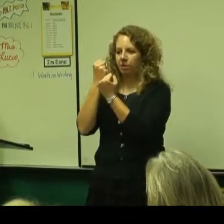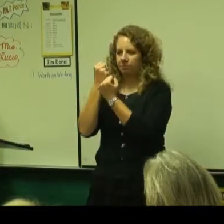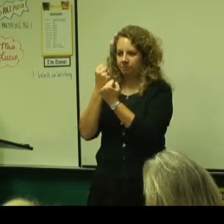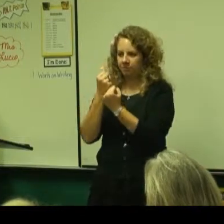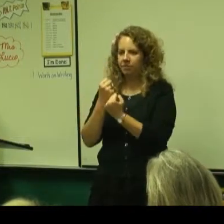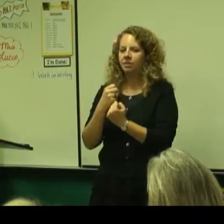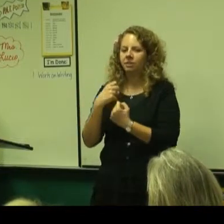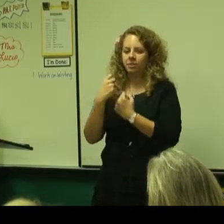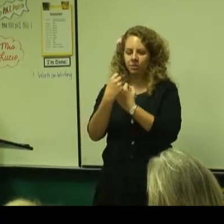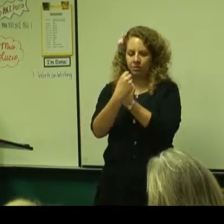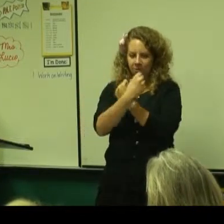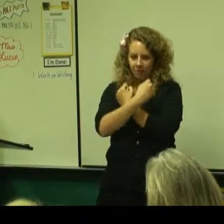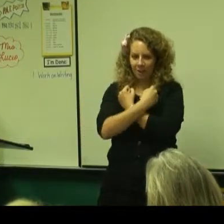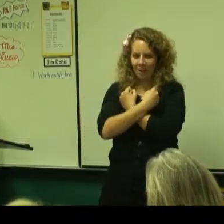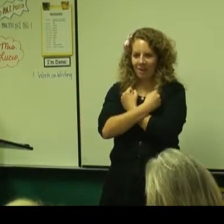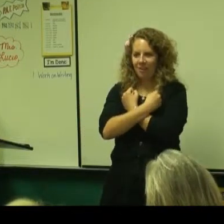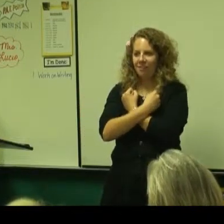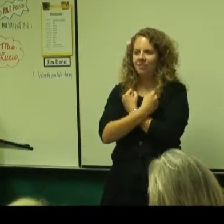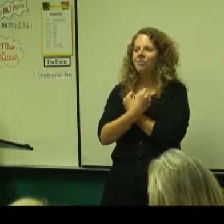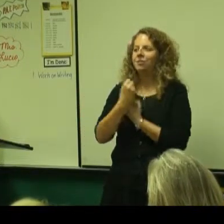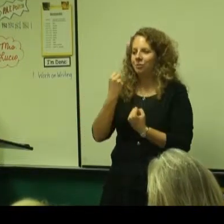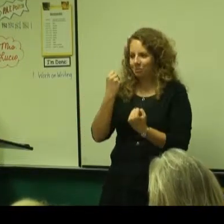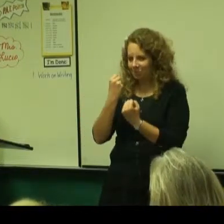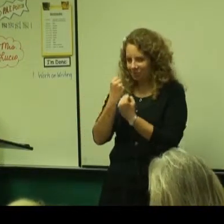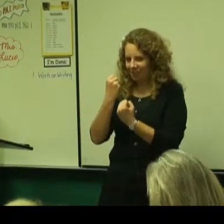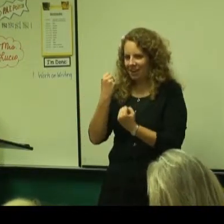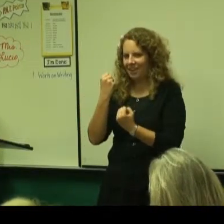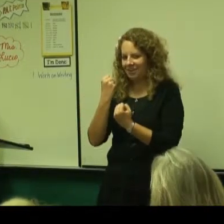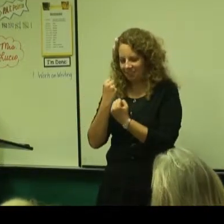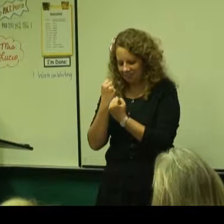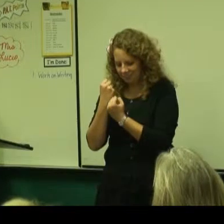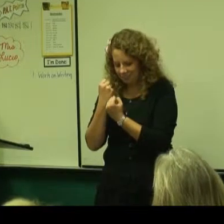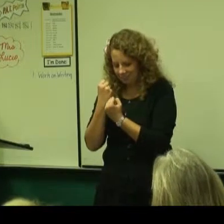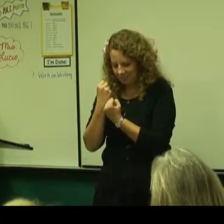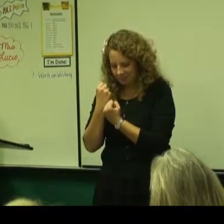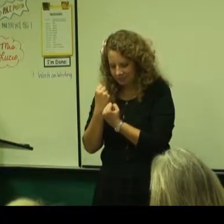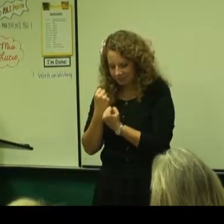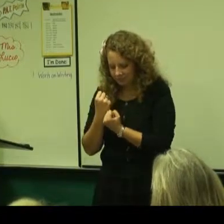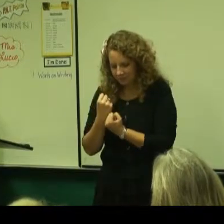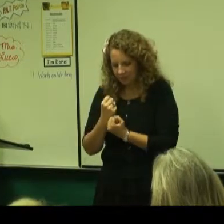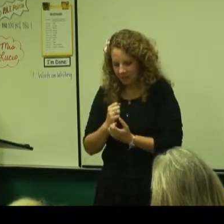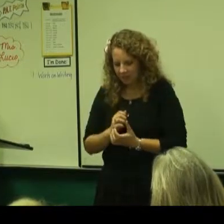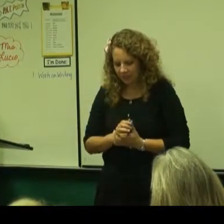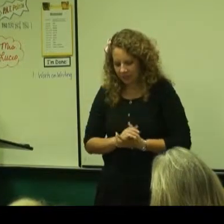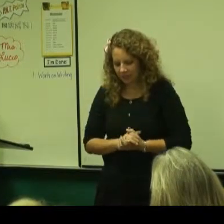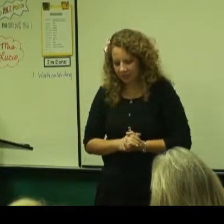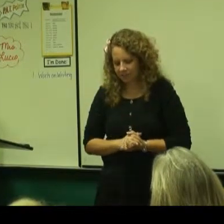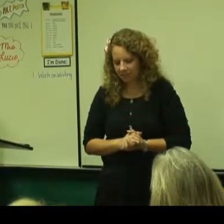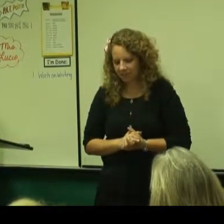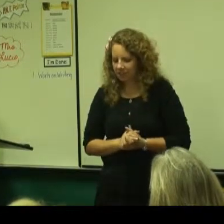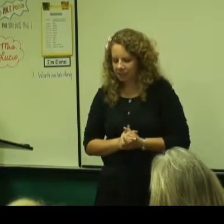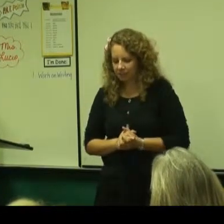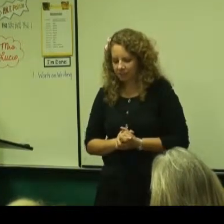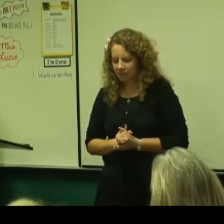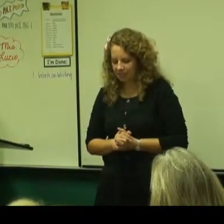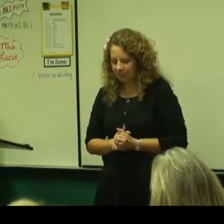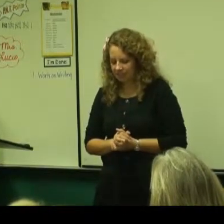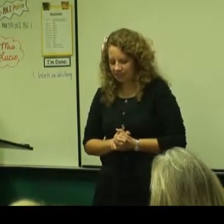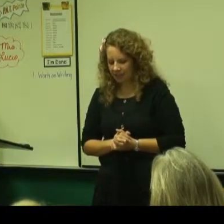you. So love will provide. And then it says, love will not cease to the end